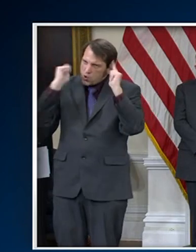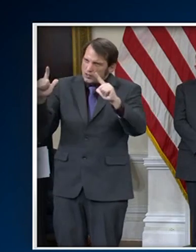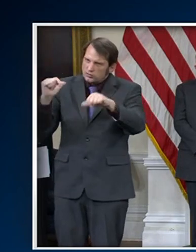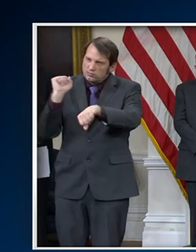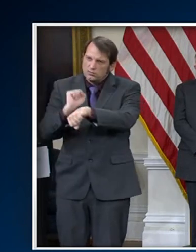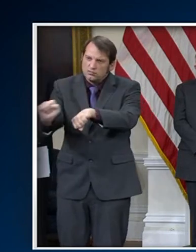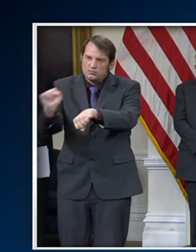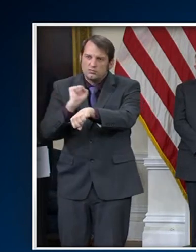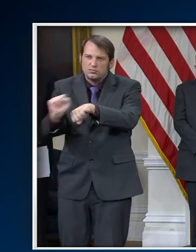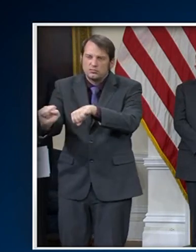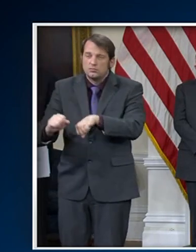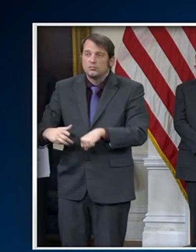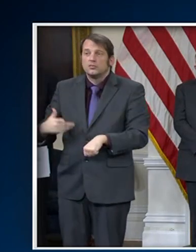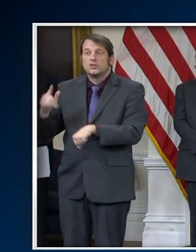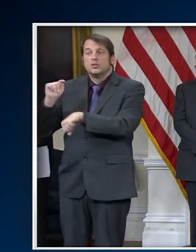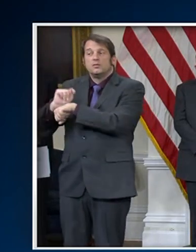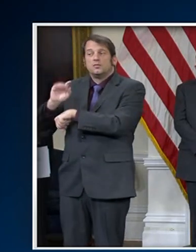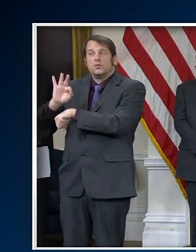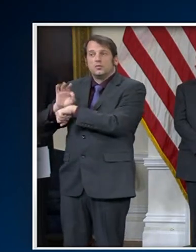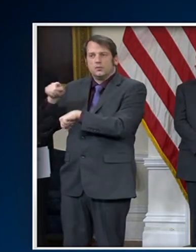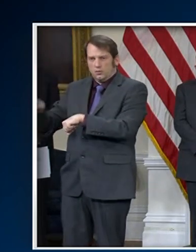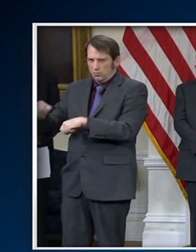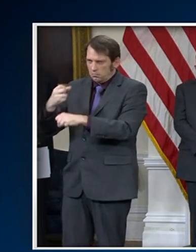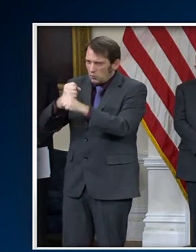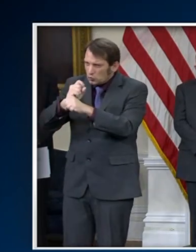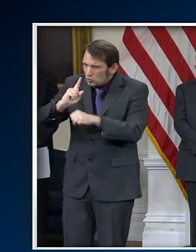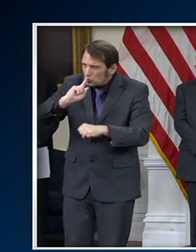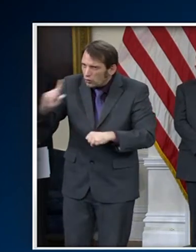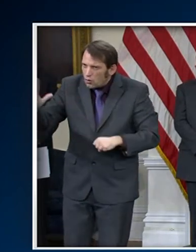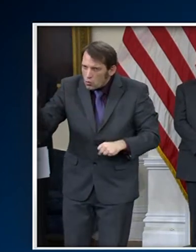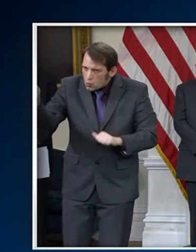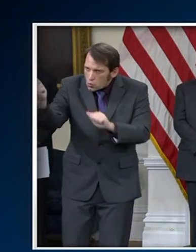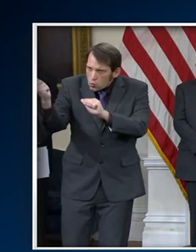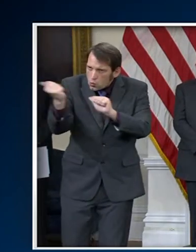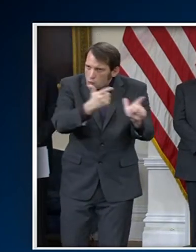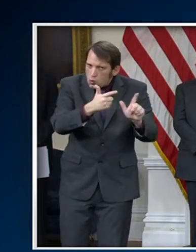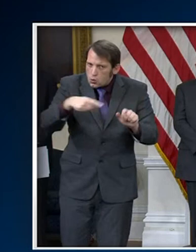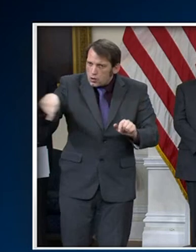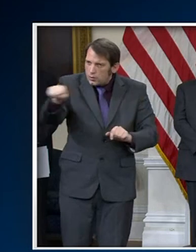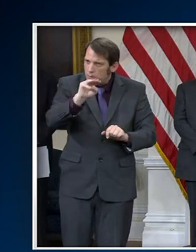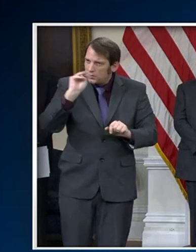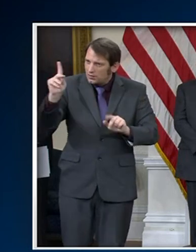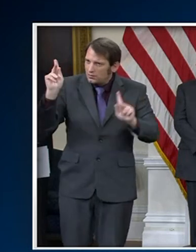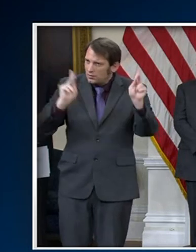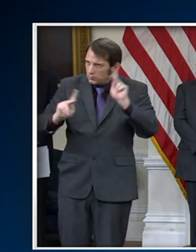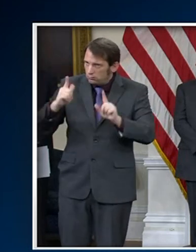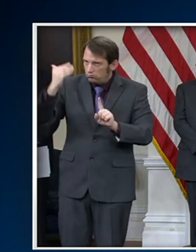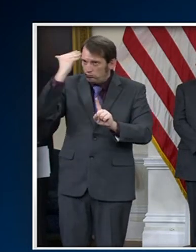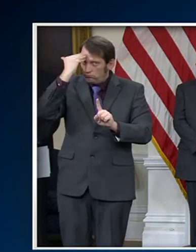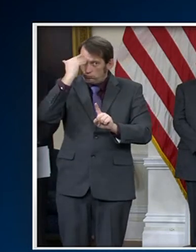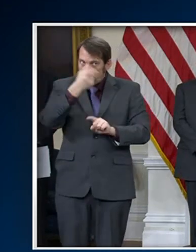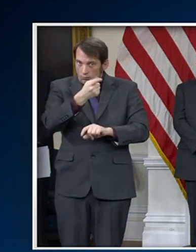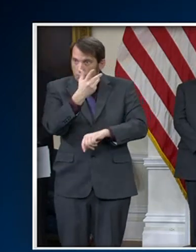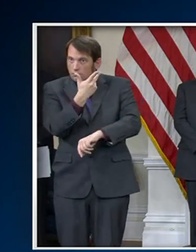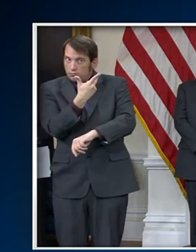Force is here to make sure every Marylander knows the facts and facilitate the opportunity for vaccination